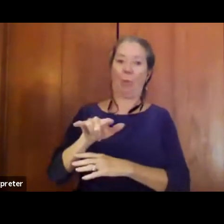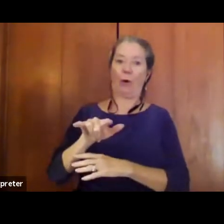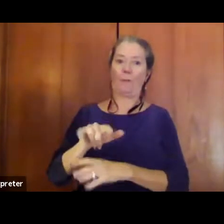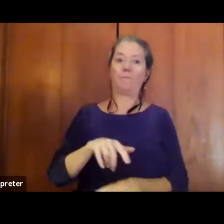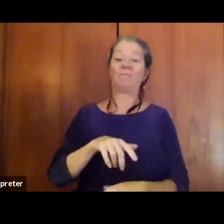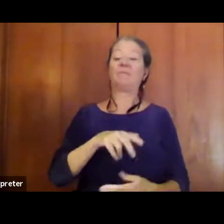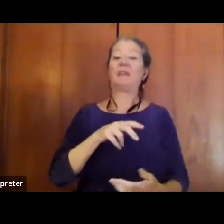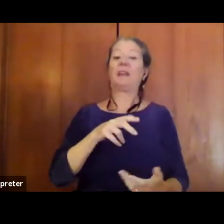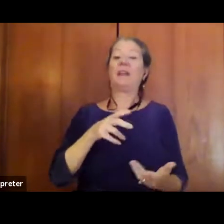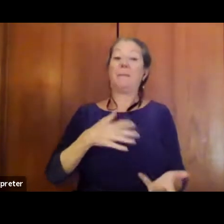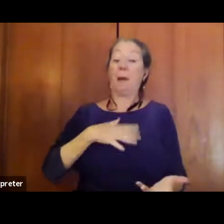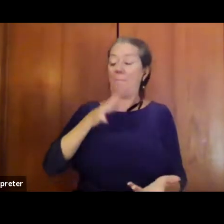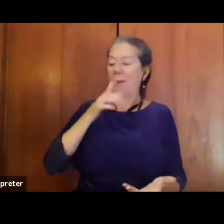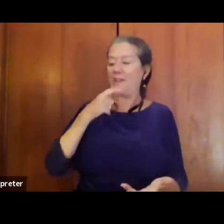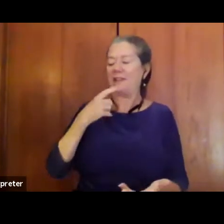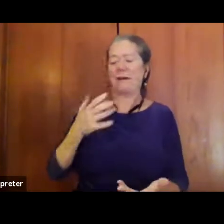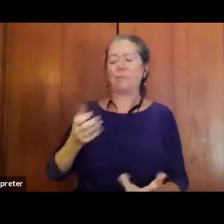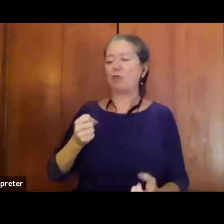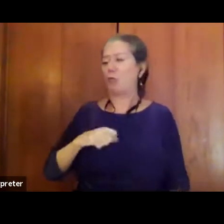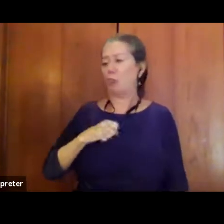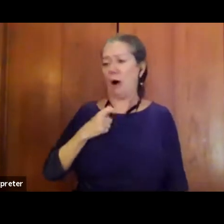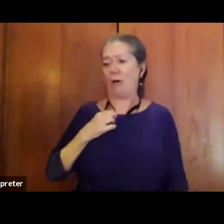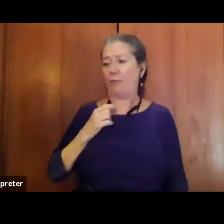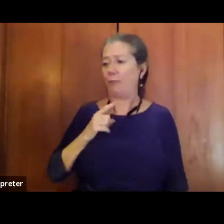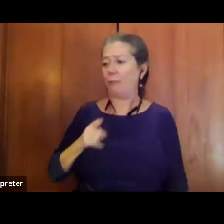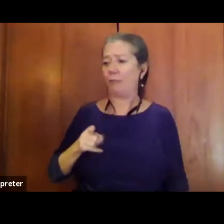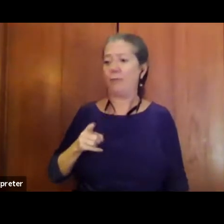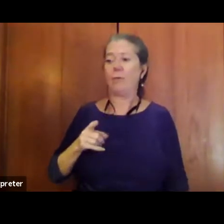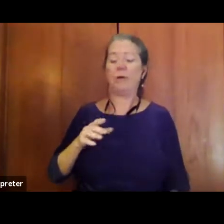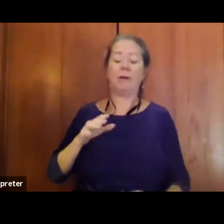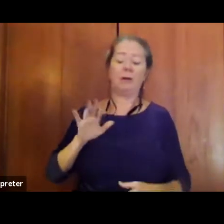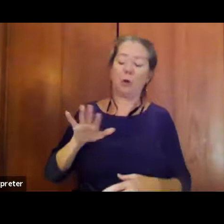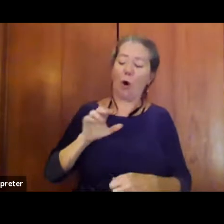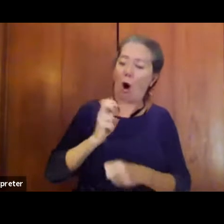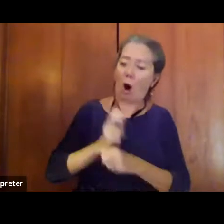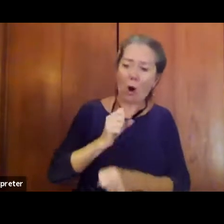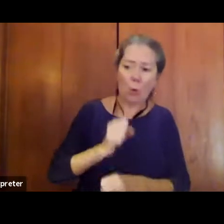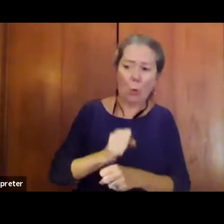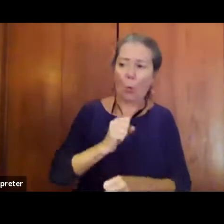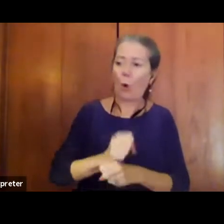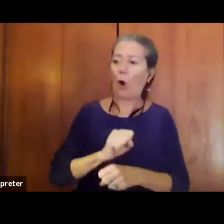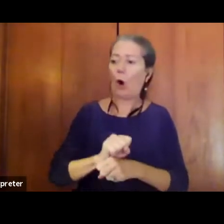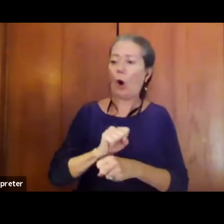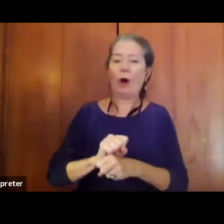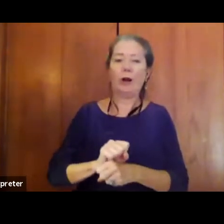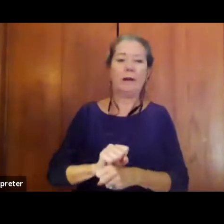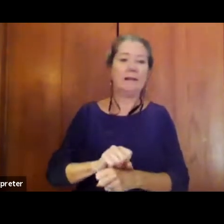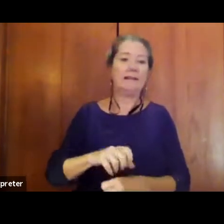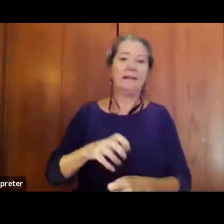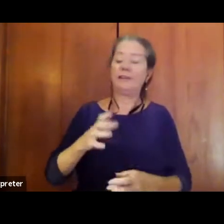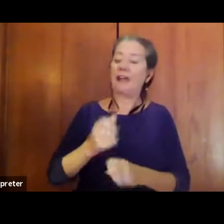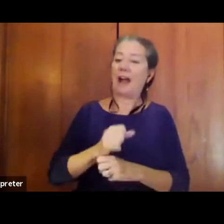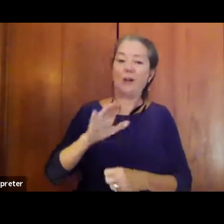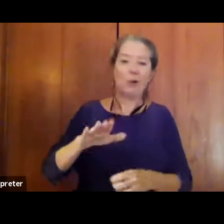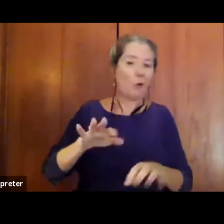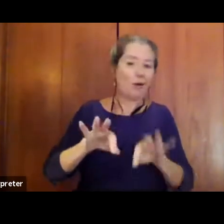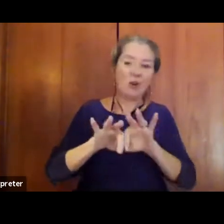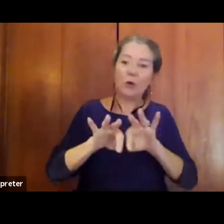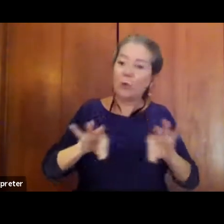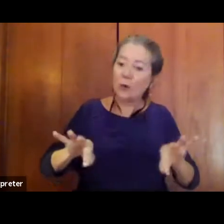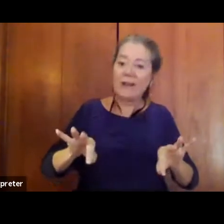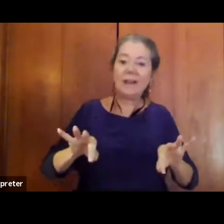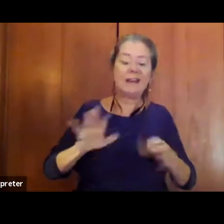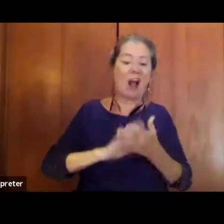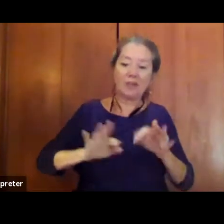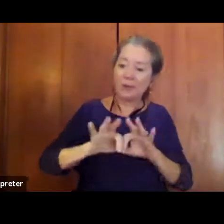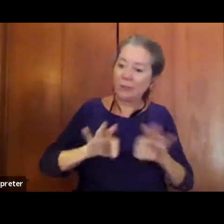after she finished telling me how proud she was of me and all the hard work, after all the years at Loyola, getting my engineering degree, I hugged and